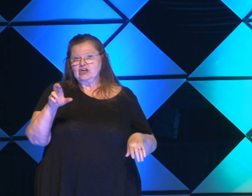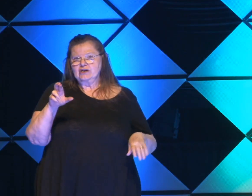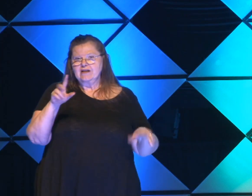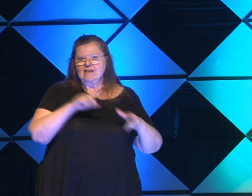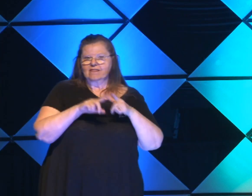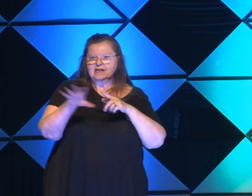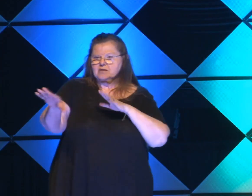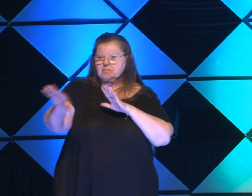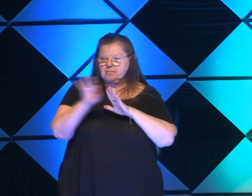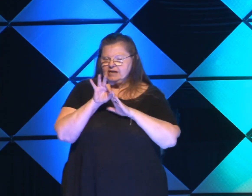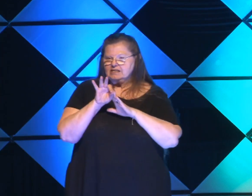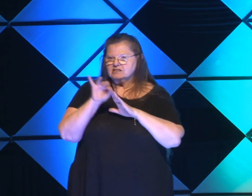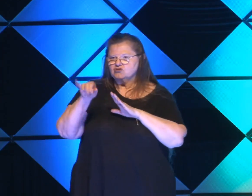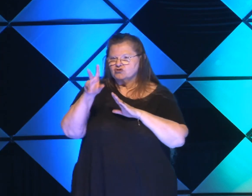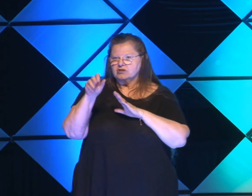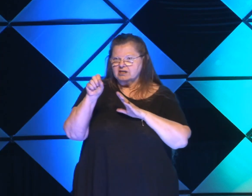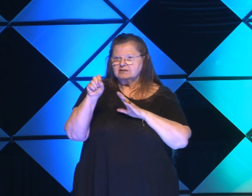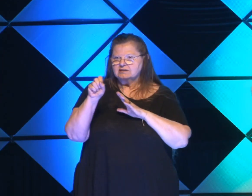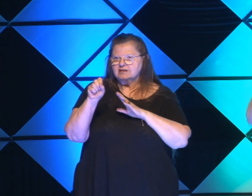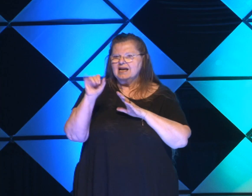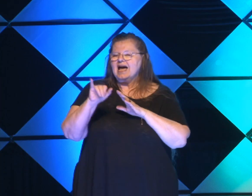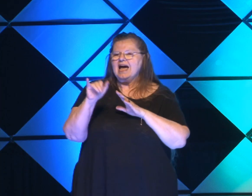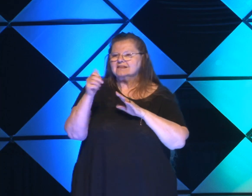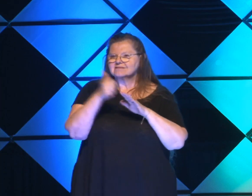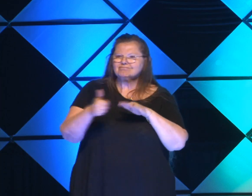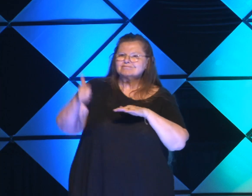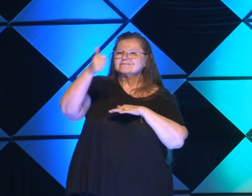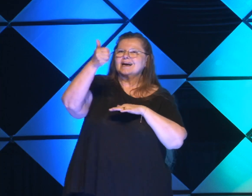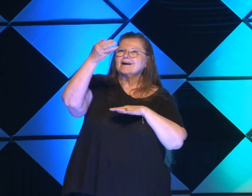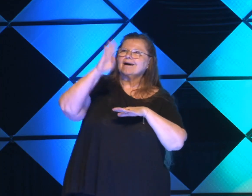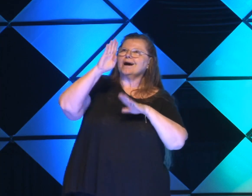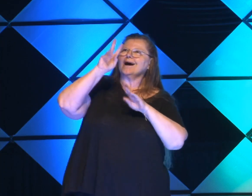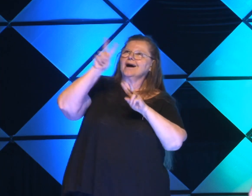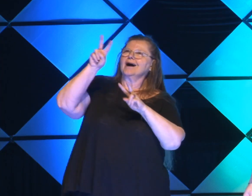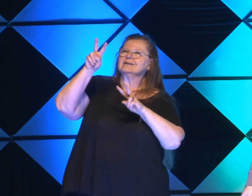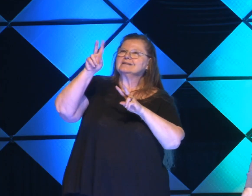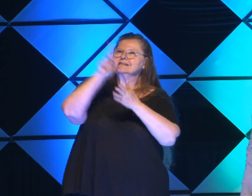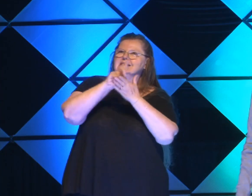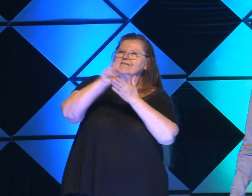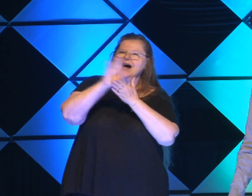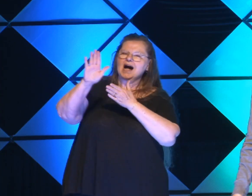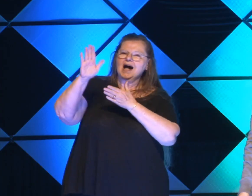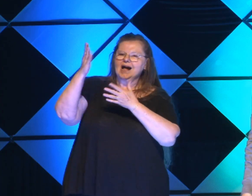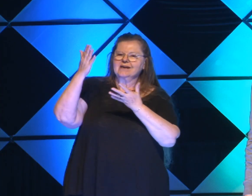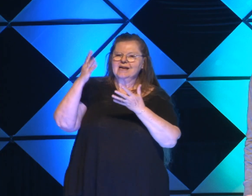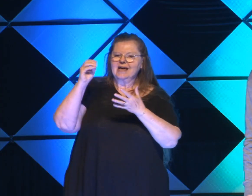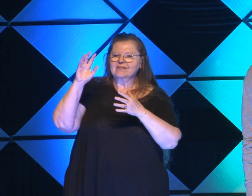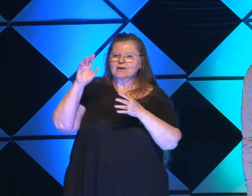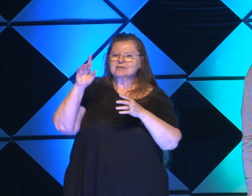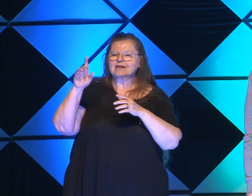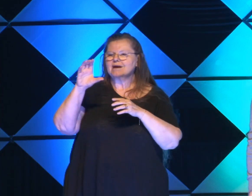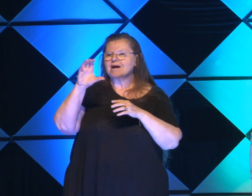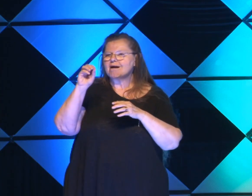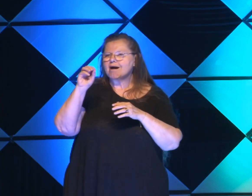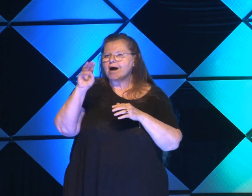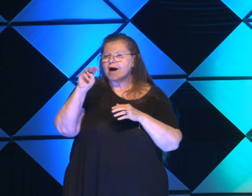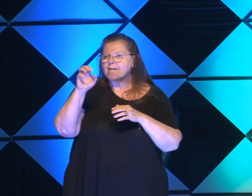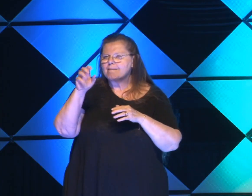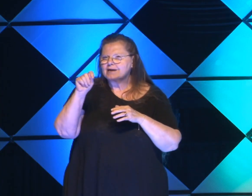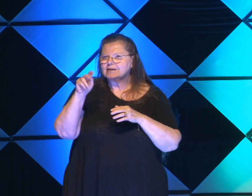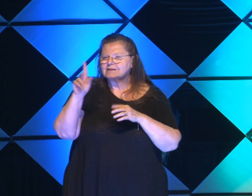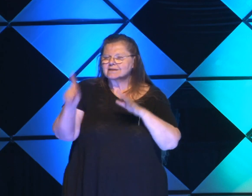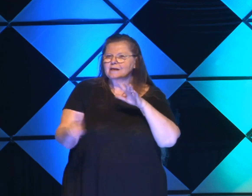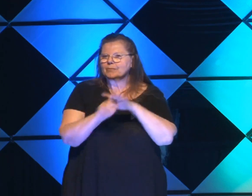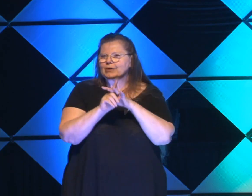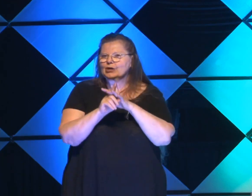Caesar to a deity. And he says Julius Caesar is divine. There was a comet that appeared over the Roman games that